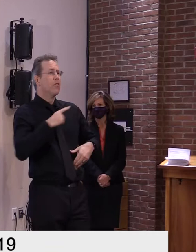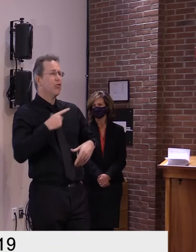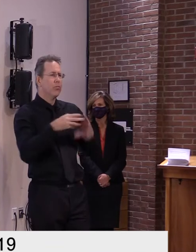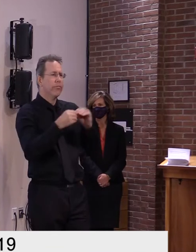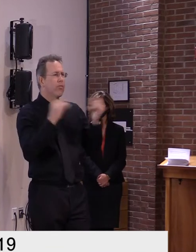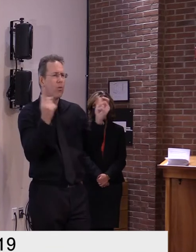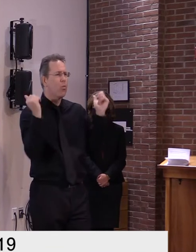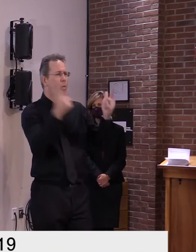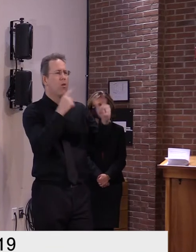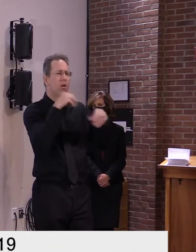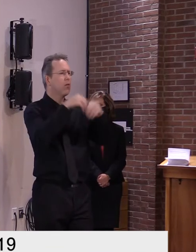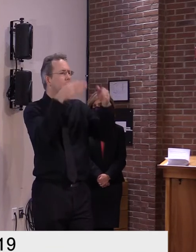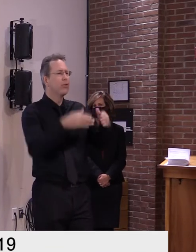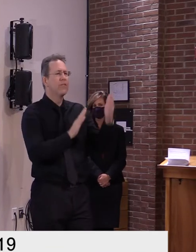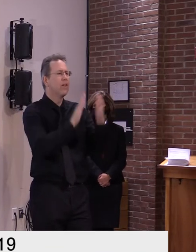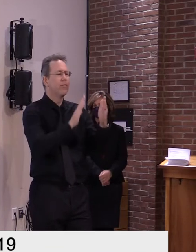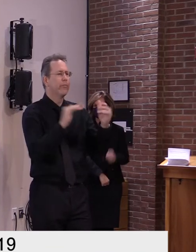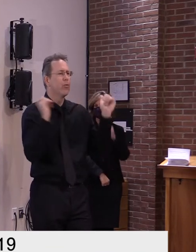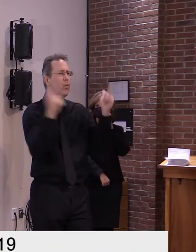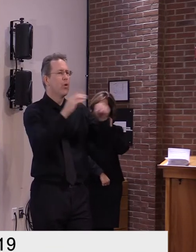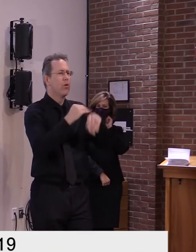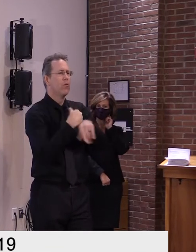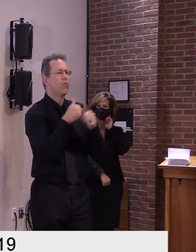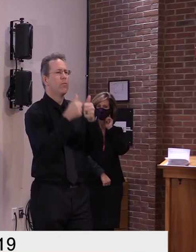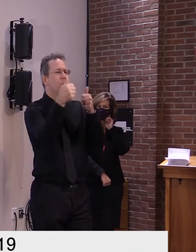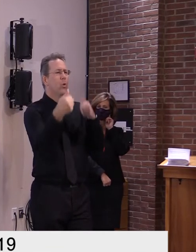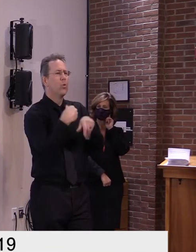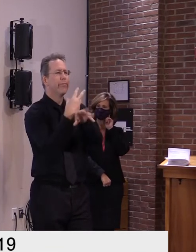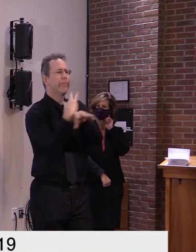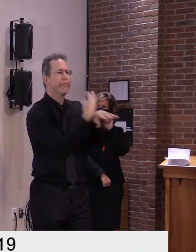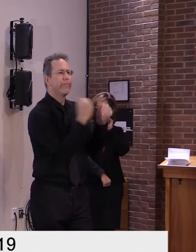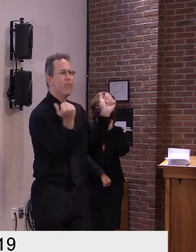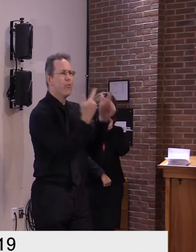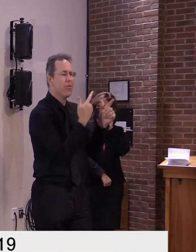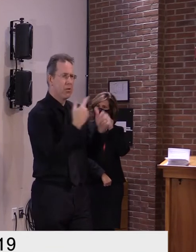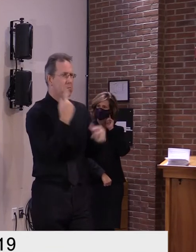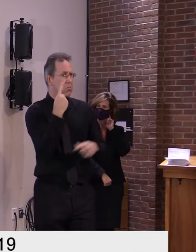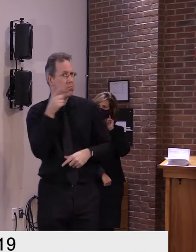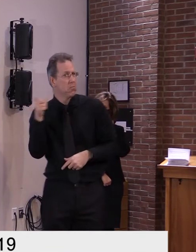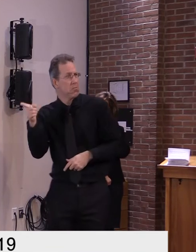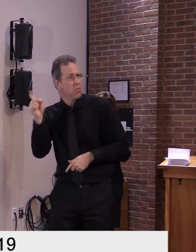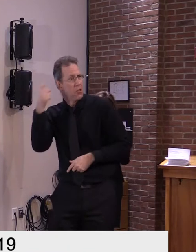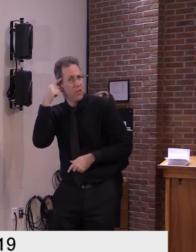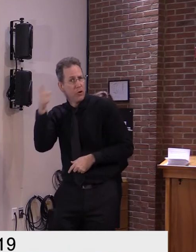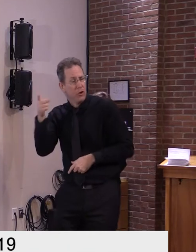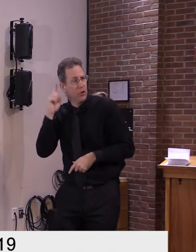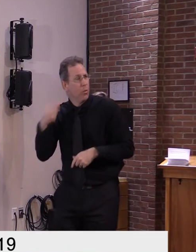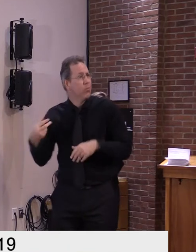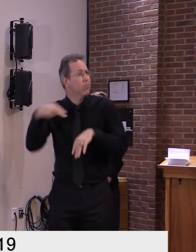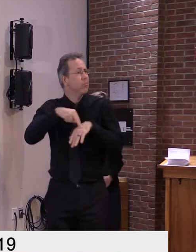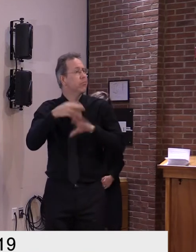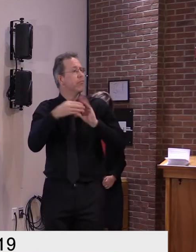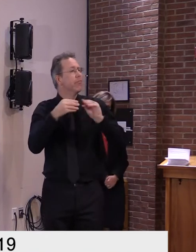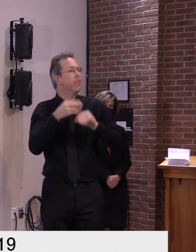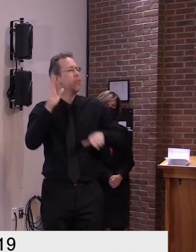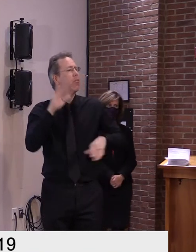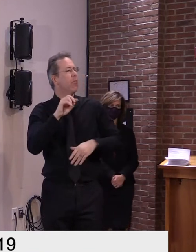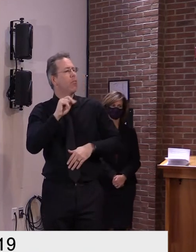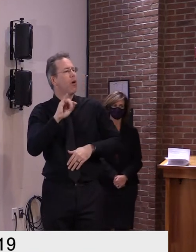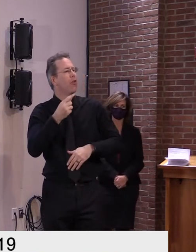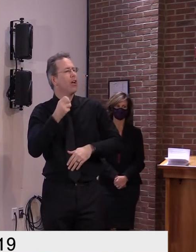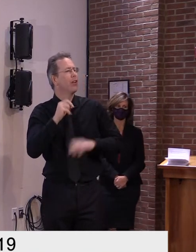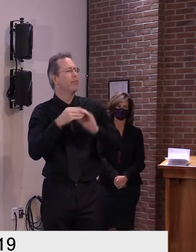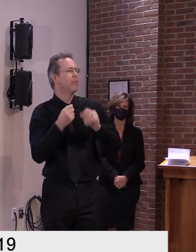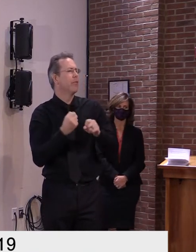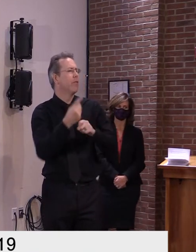We haven't determined a time for that at this point. It won't be nothing as traditional at this point, so we won't have the,